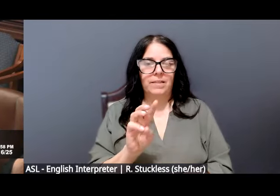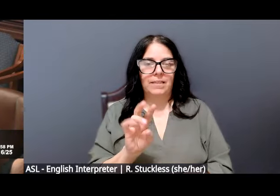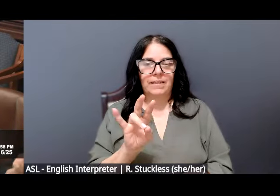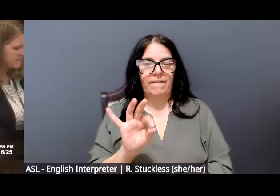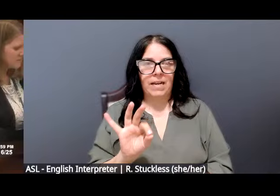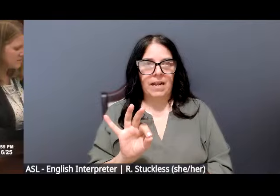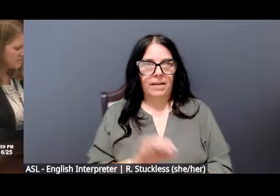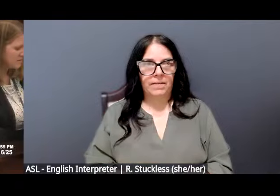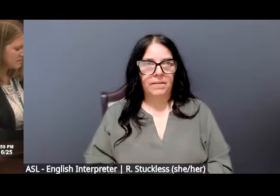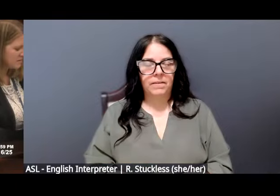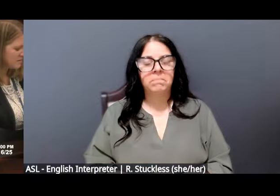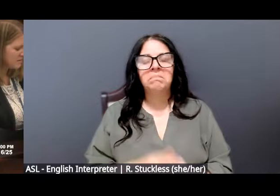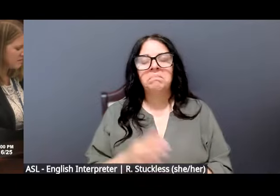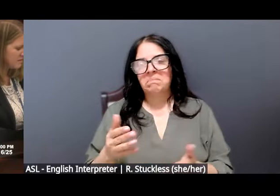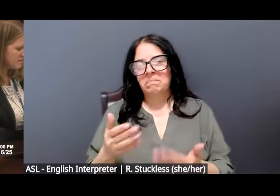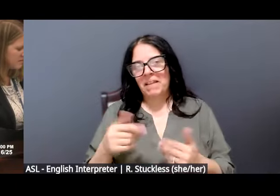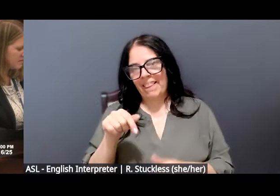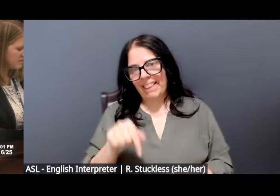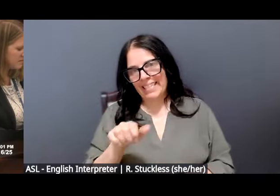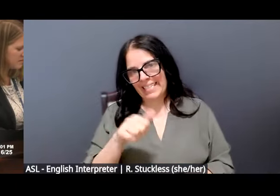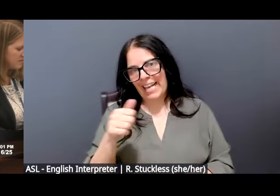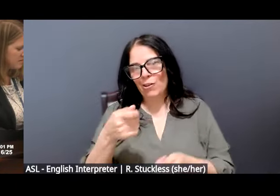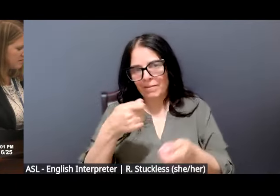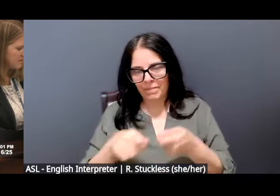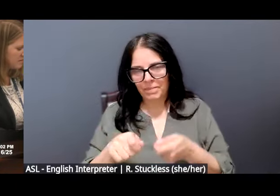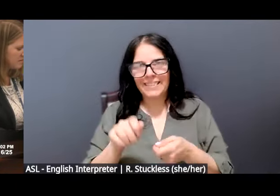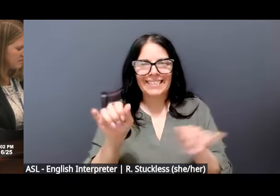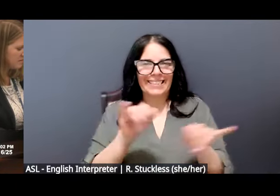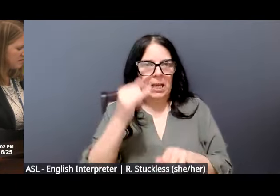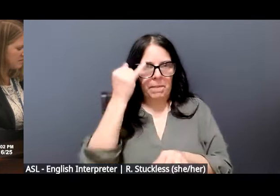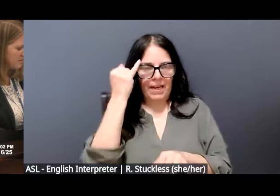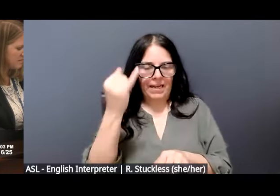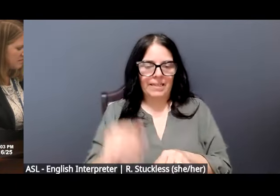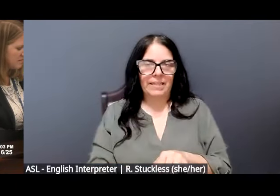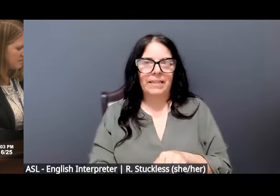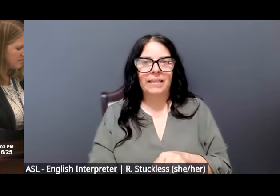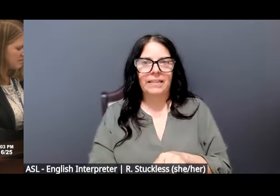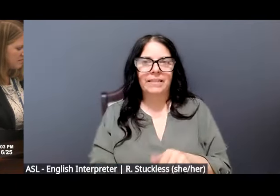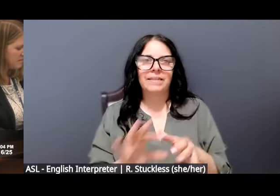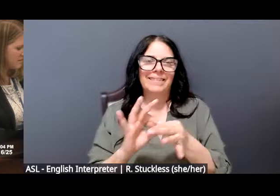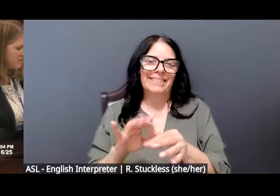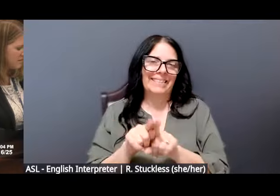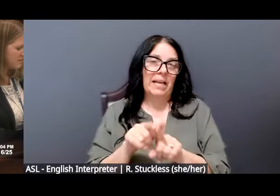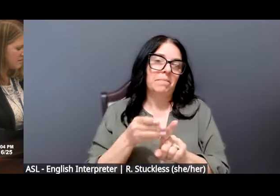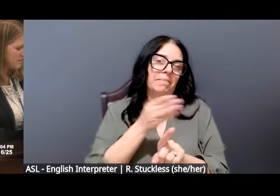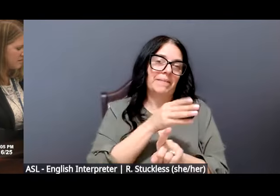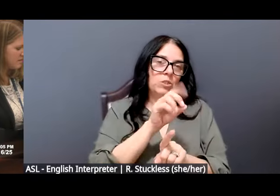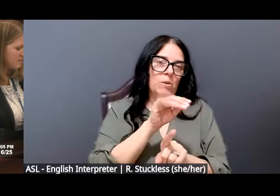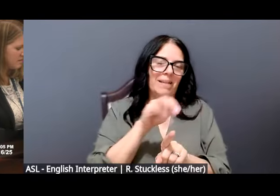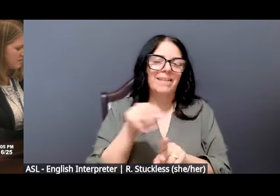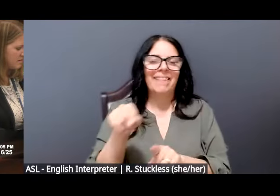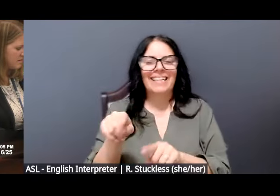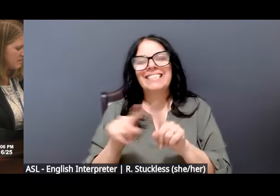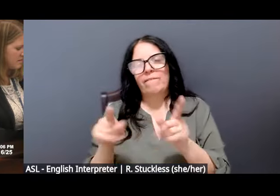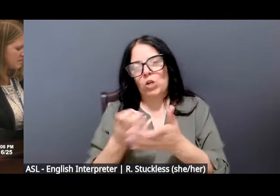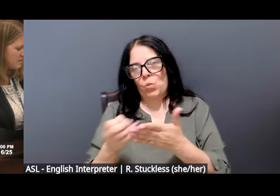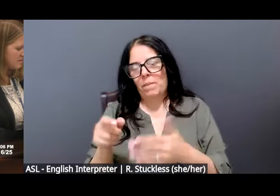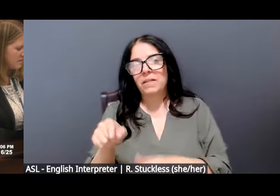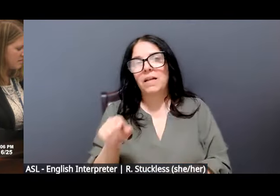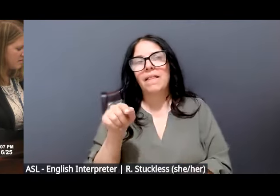So this is another de minimis, similar to the ones with Dominion. It's a different piece of equipment. So this is essentially the rollers